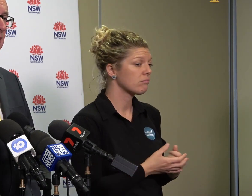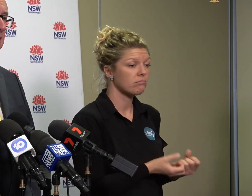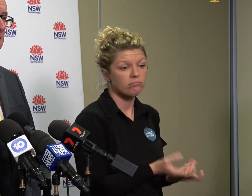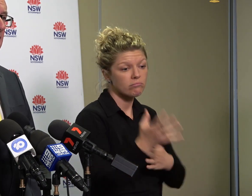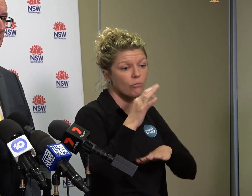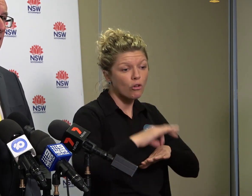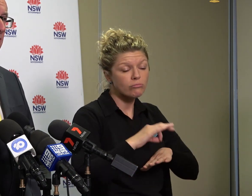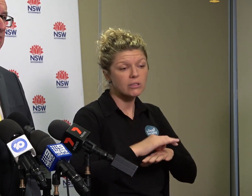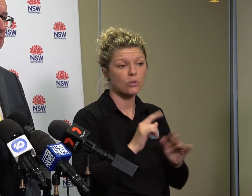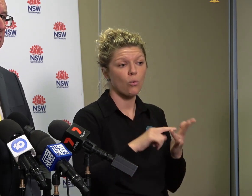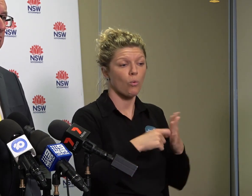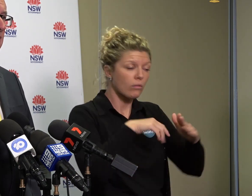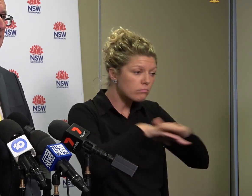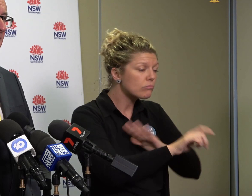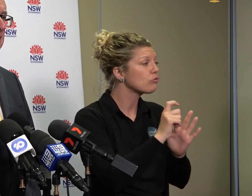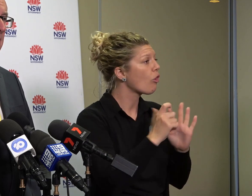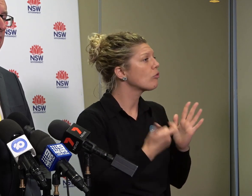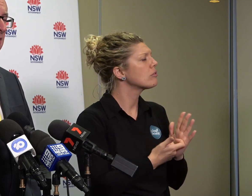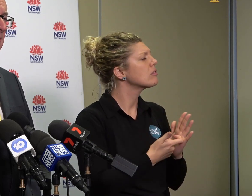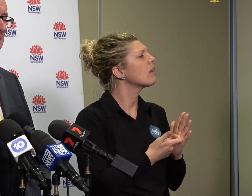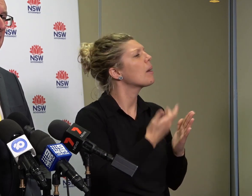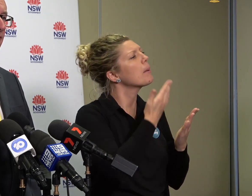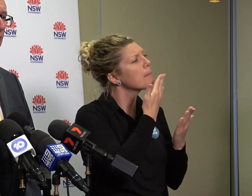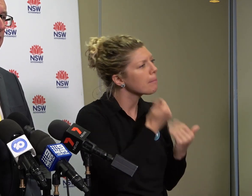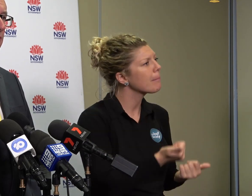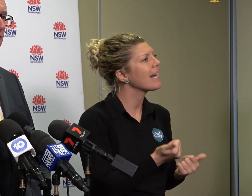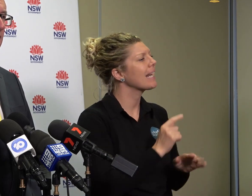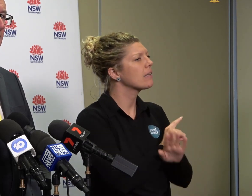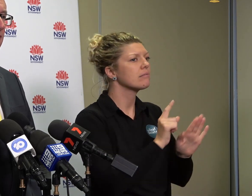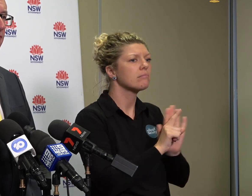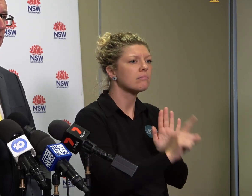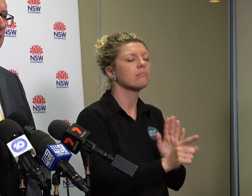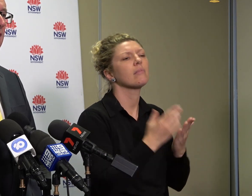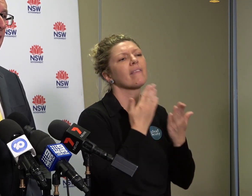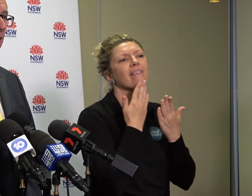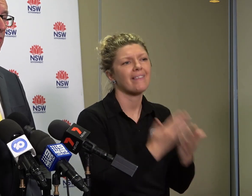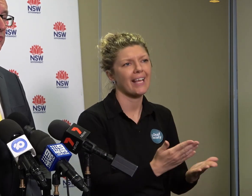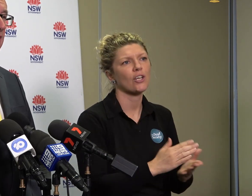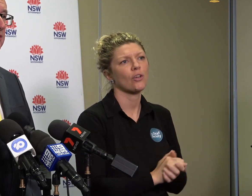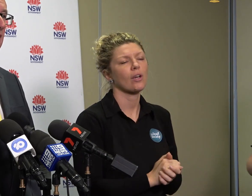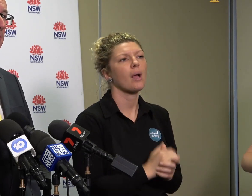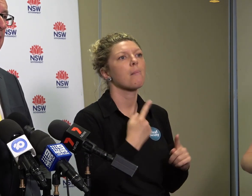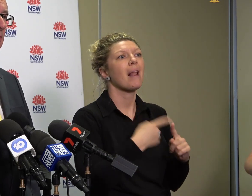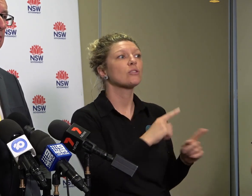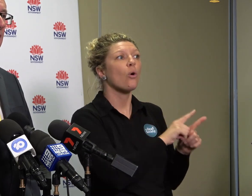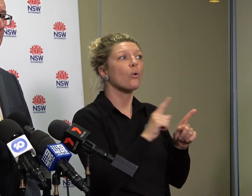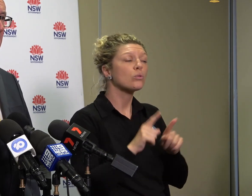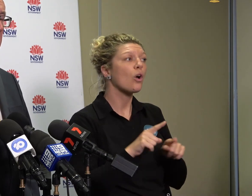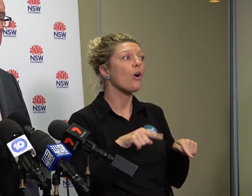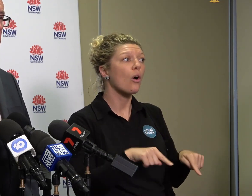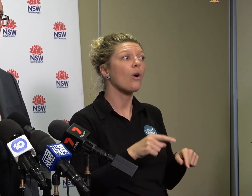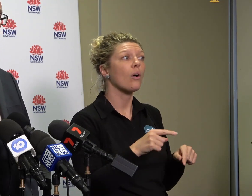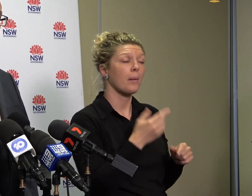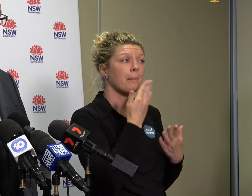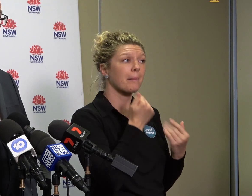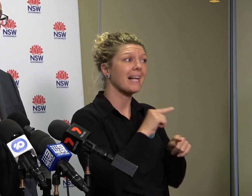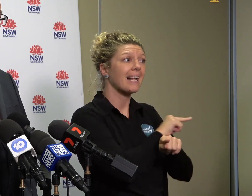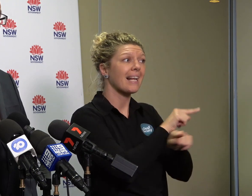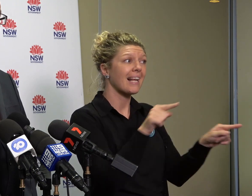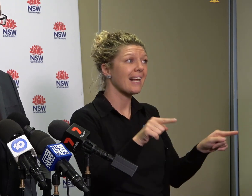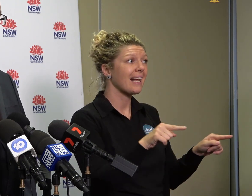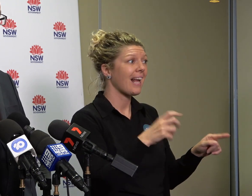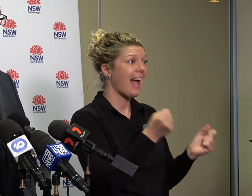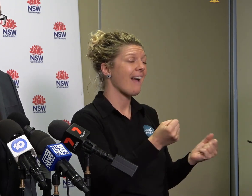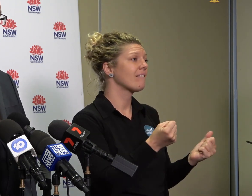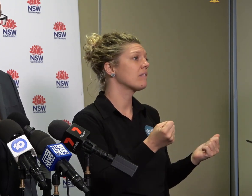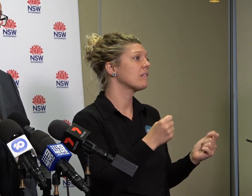and I would just encourage people to keep coming forward. We're very grateful for it. And I would also say to people, again, there's a variety